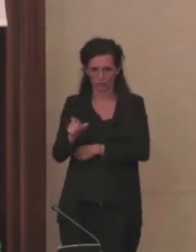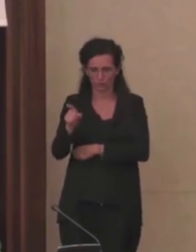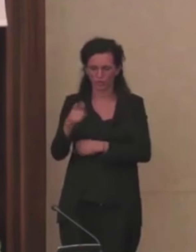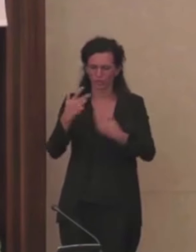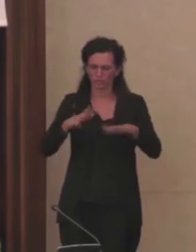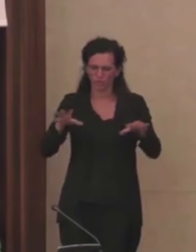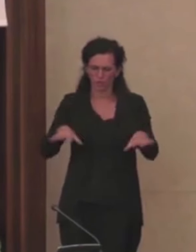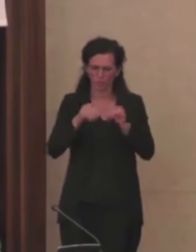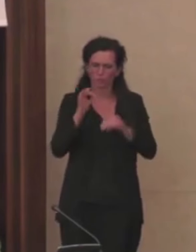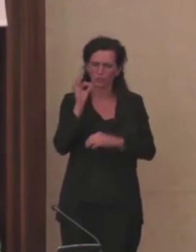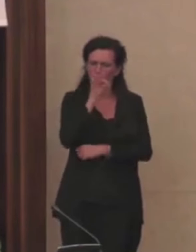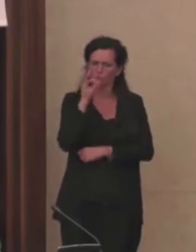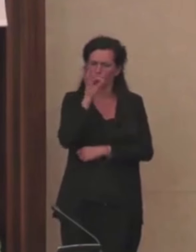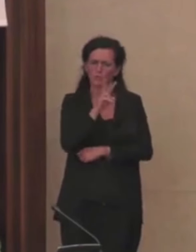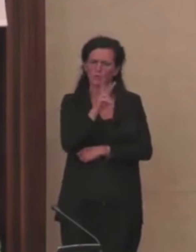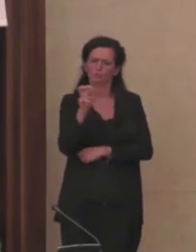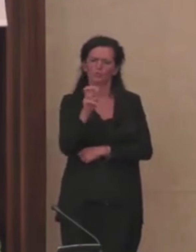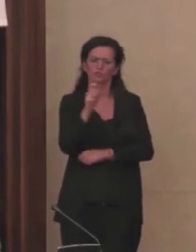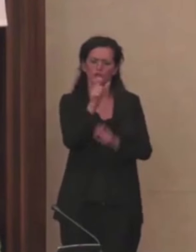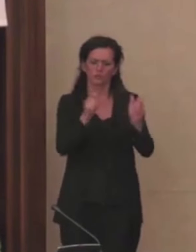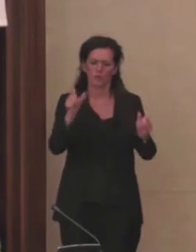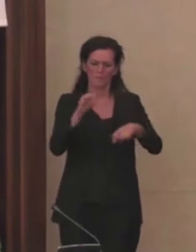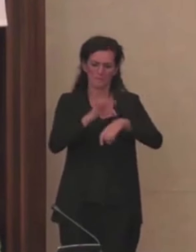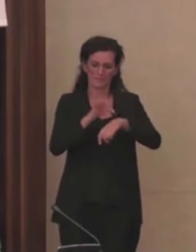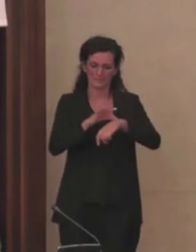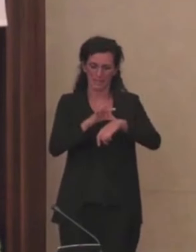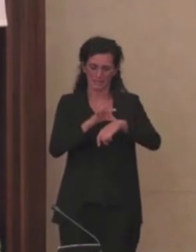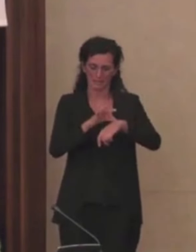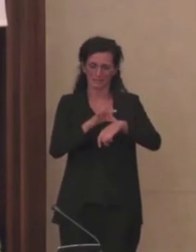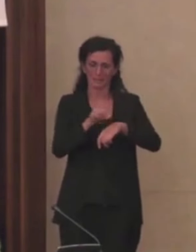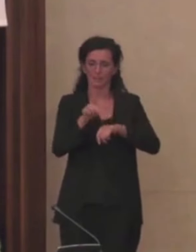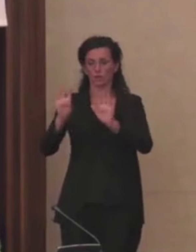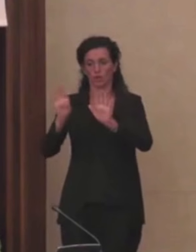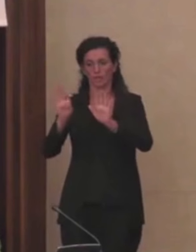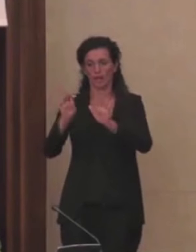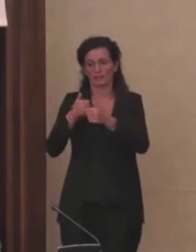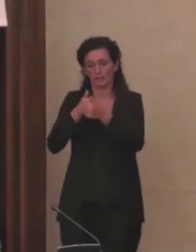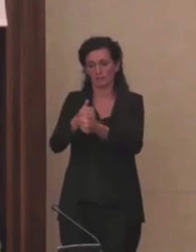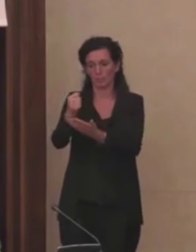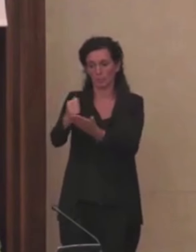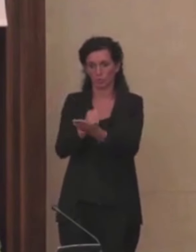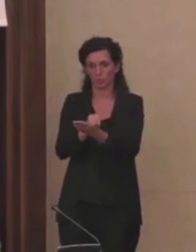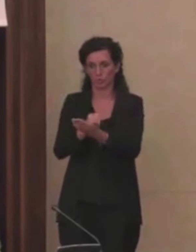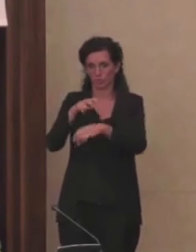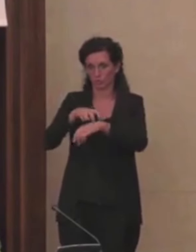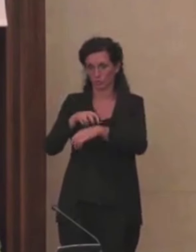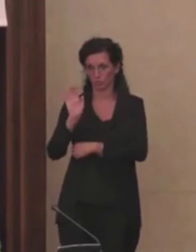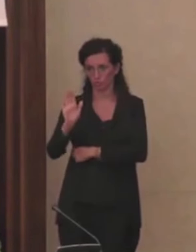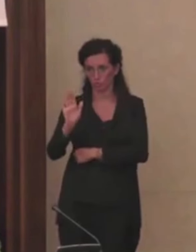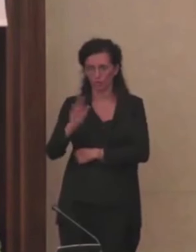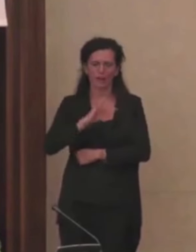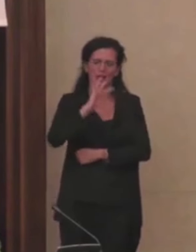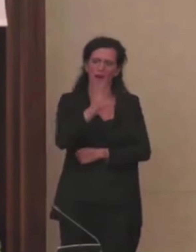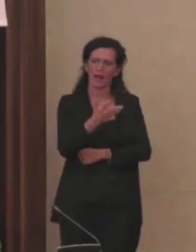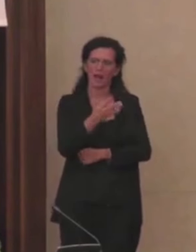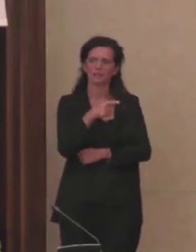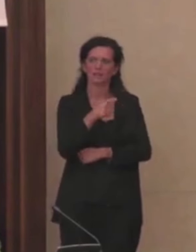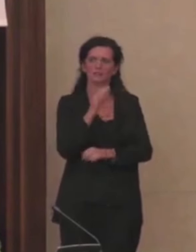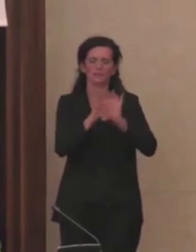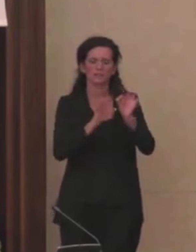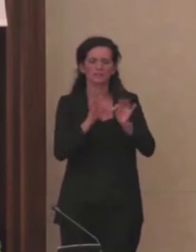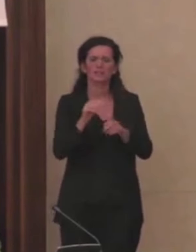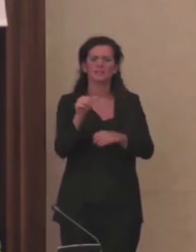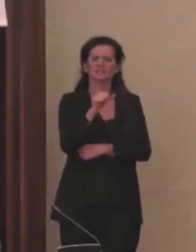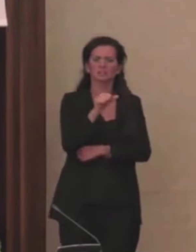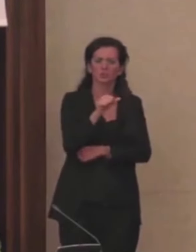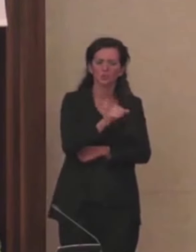it since October with the first patients. We've used this protocol,